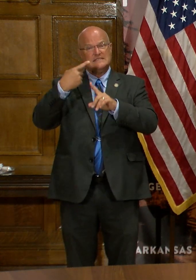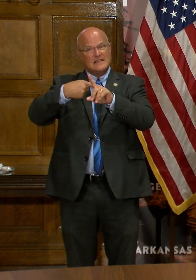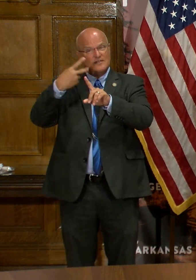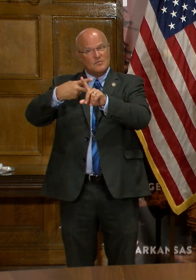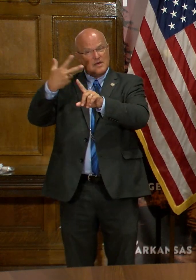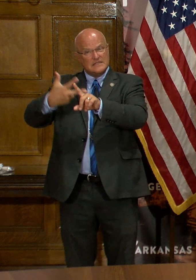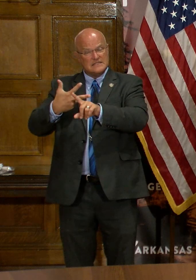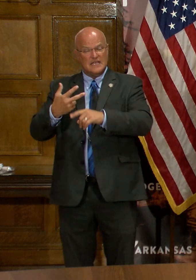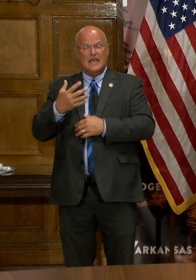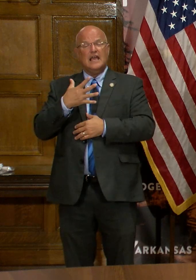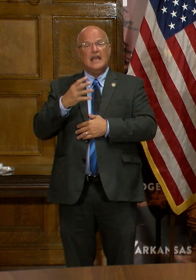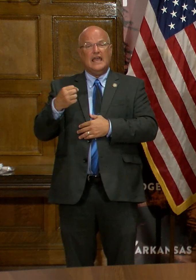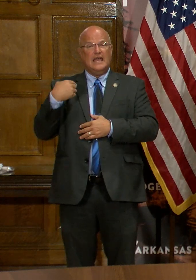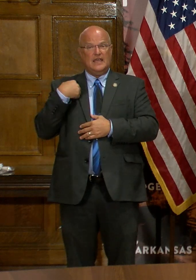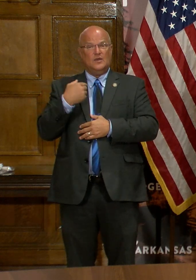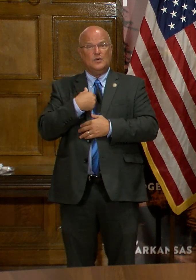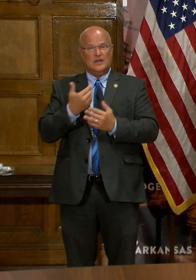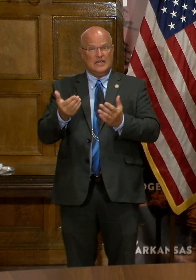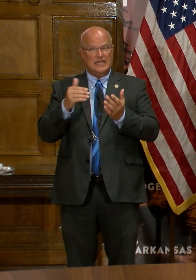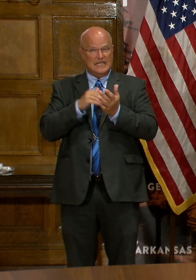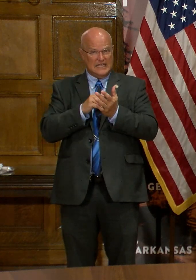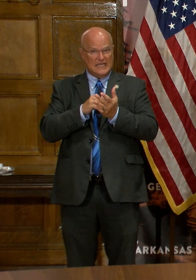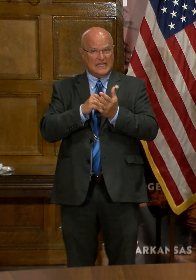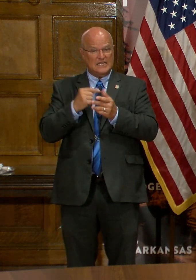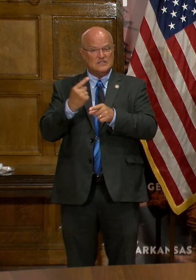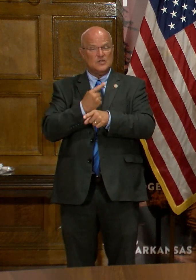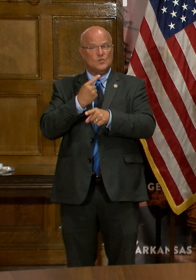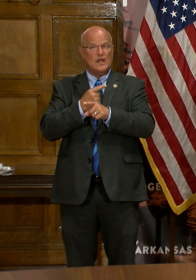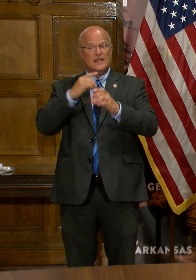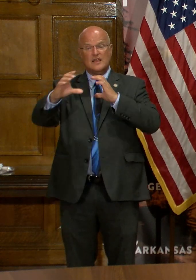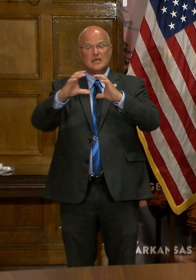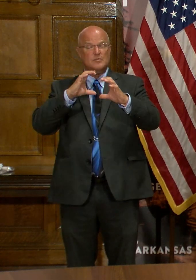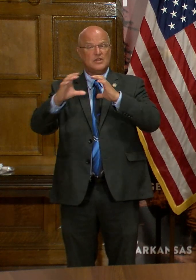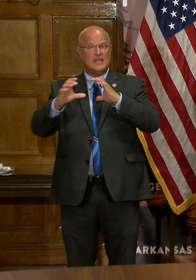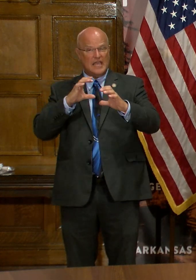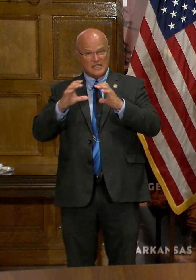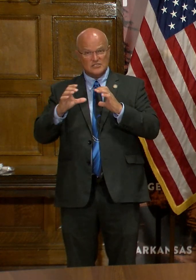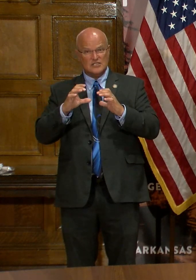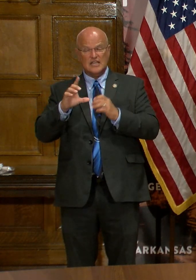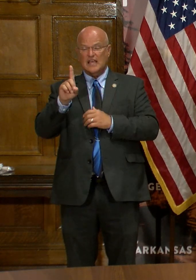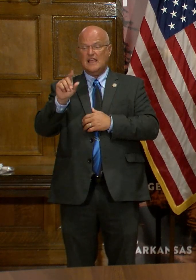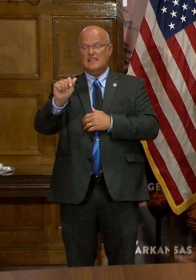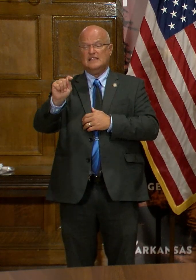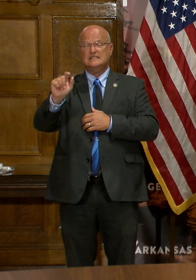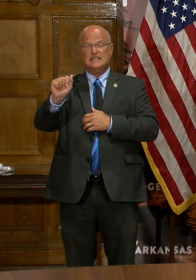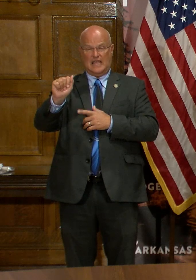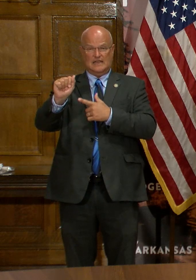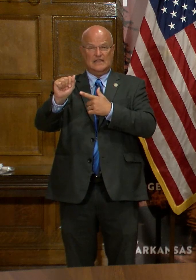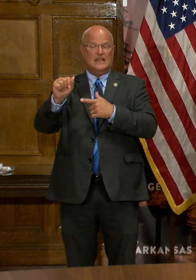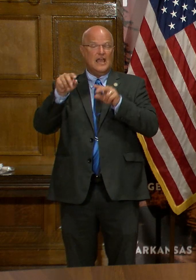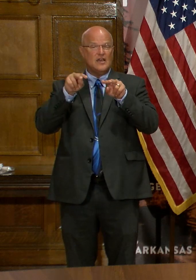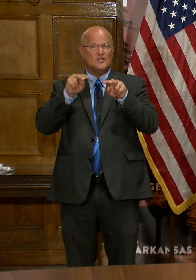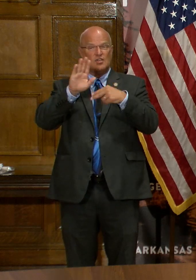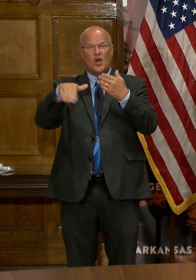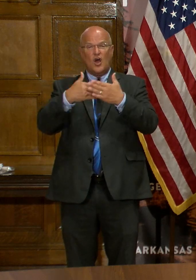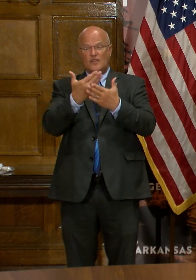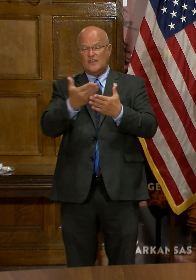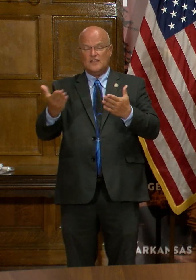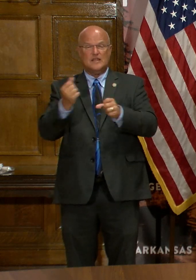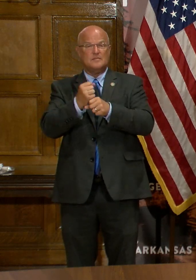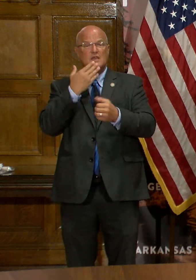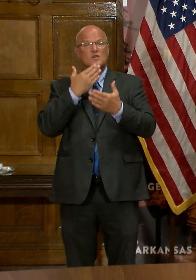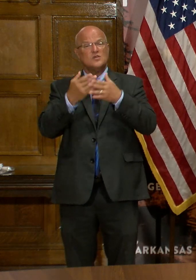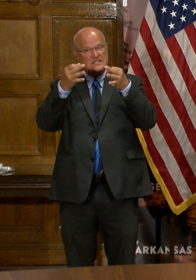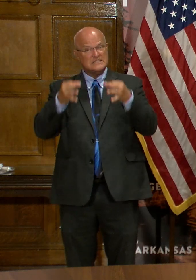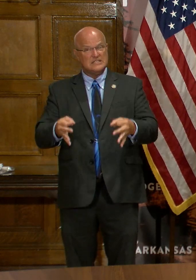months. And again, it's the regular communication, it's the data, and looking at all those factors and making